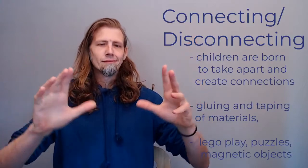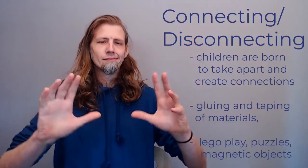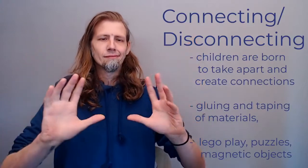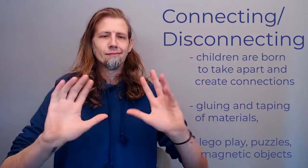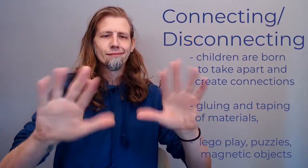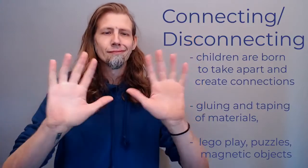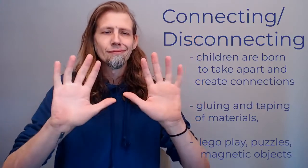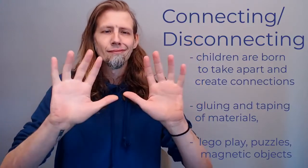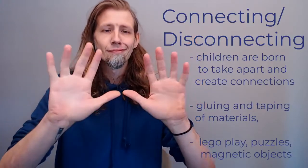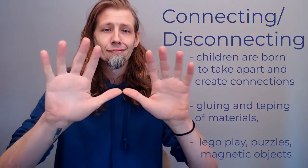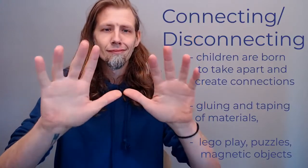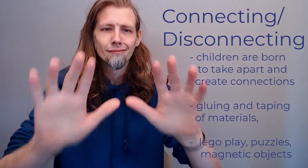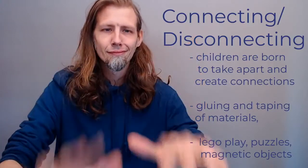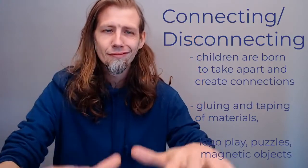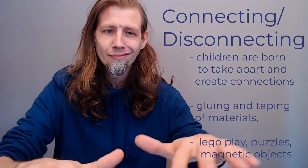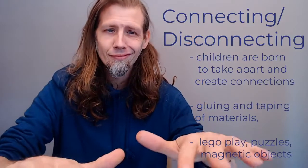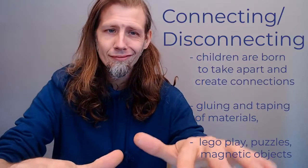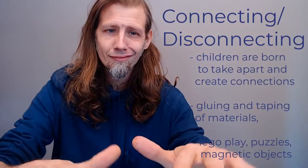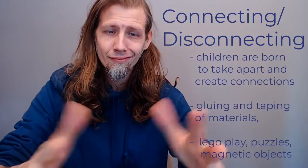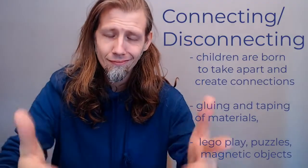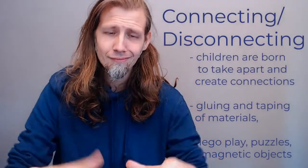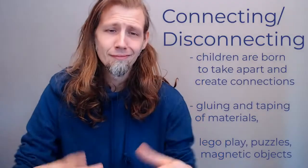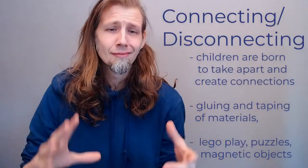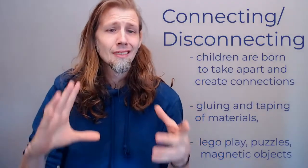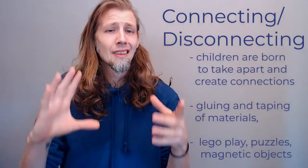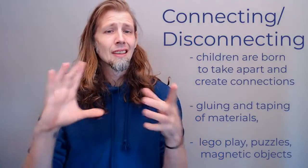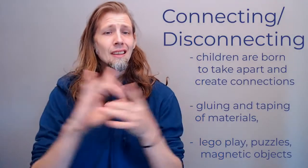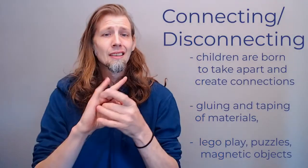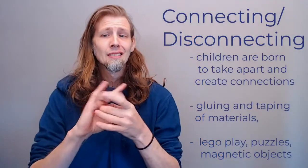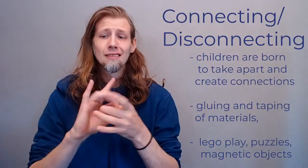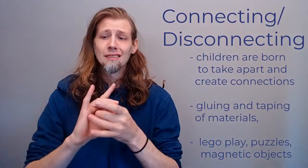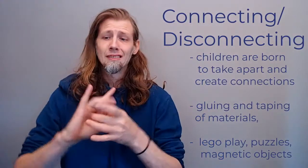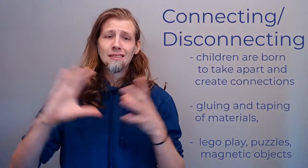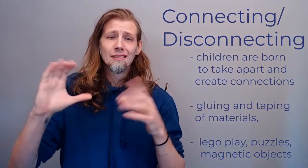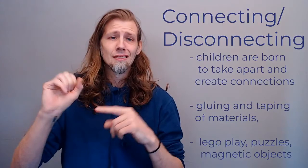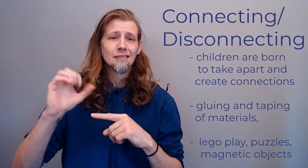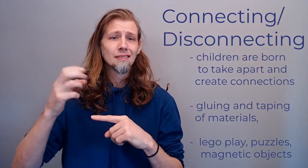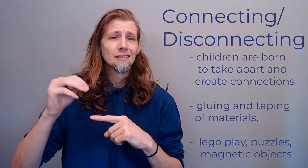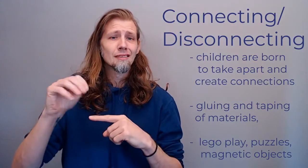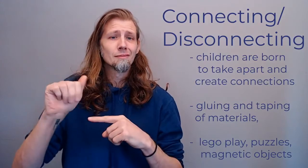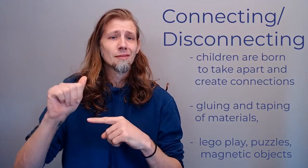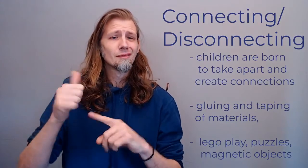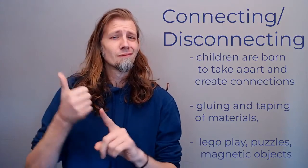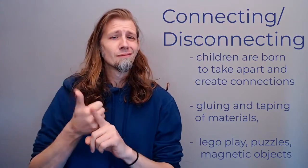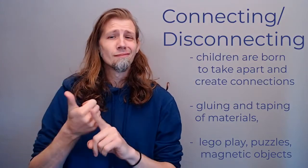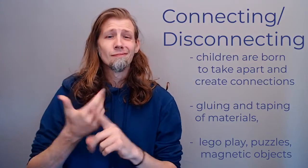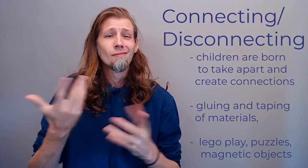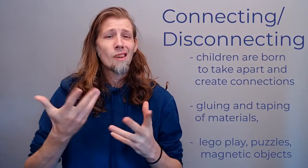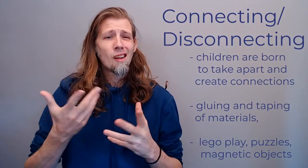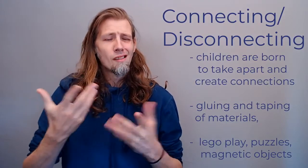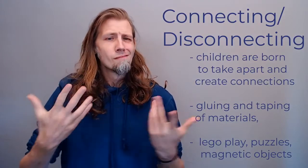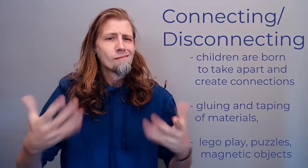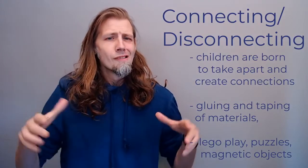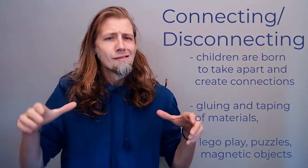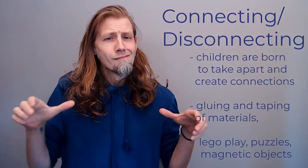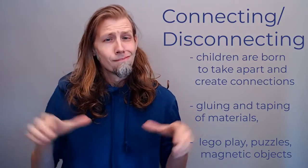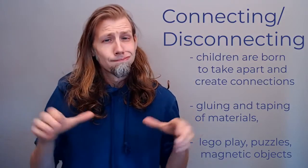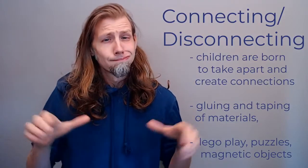building only to knock it right down. The connecting and disconnecting schemas are developed through